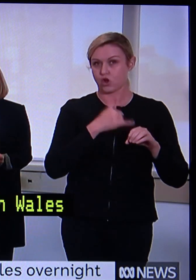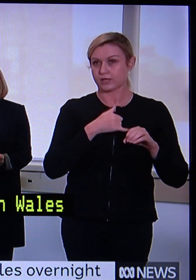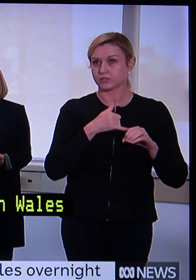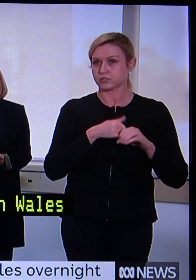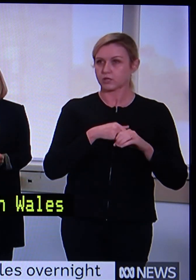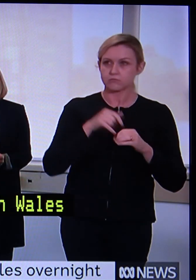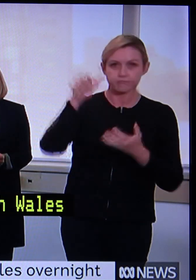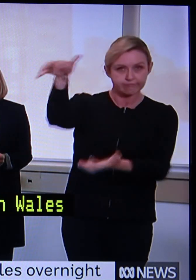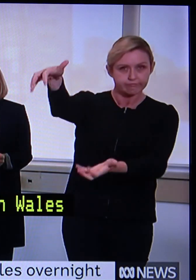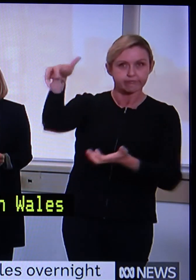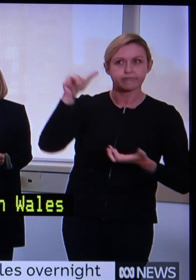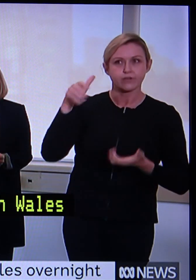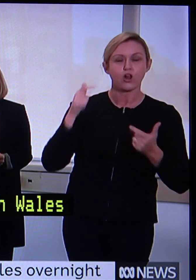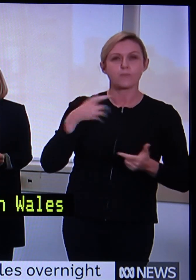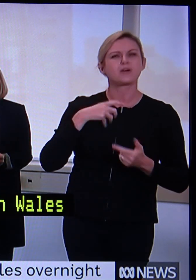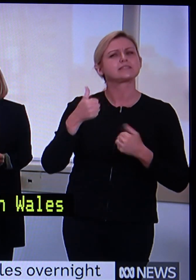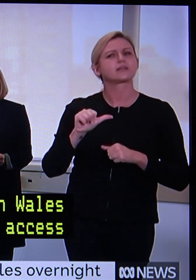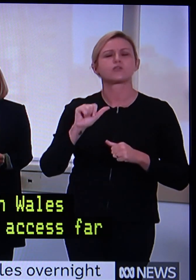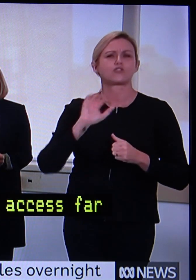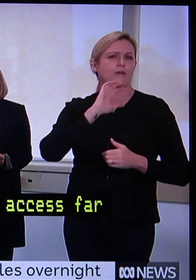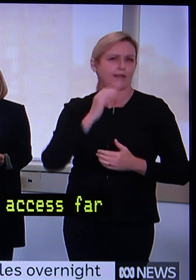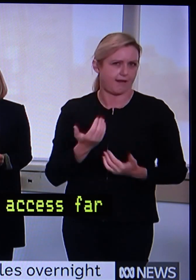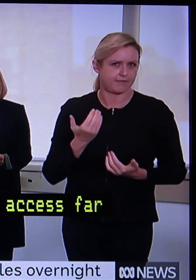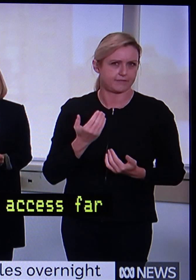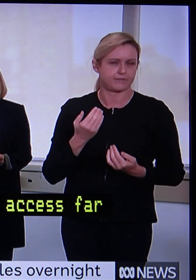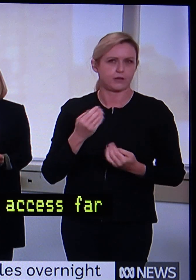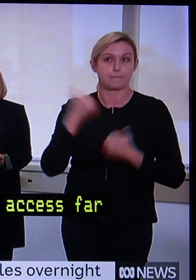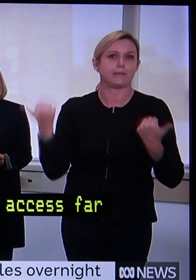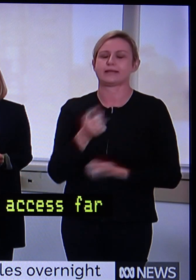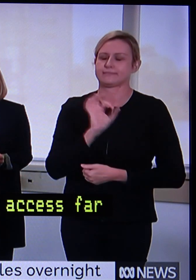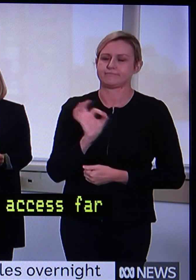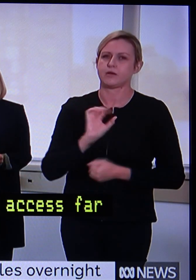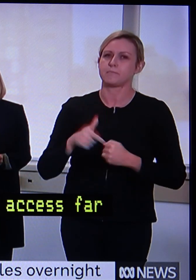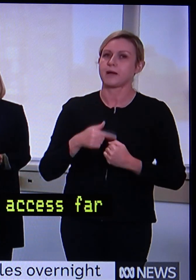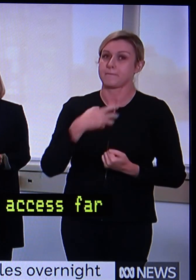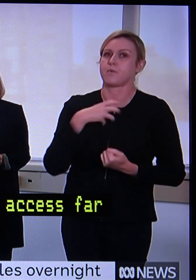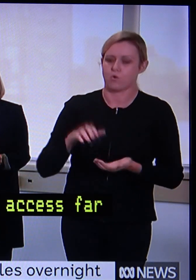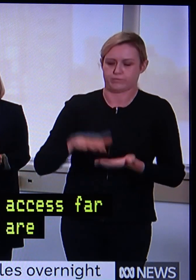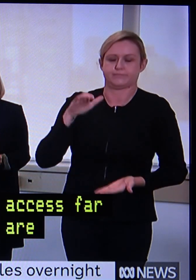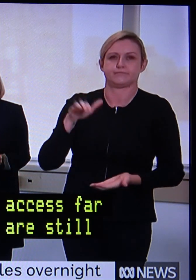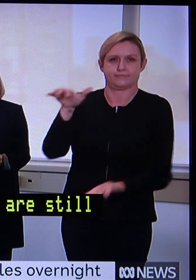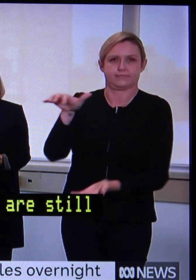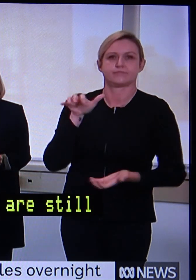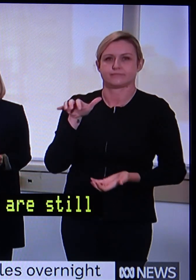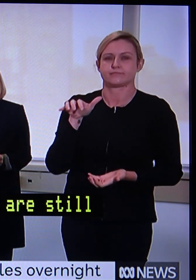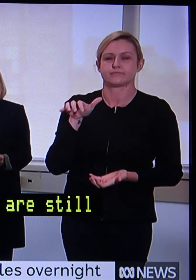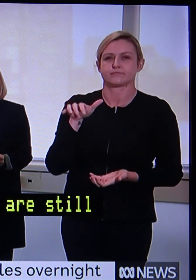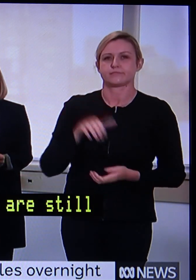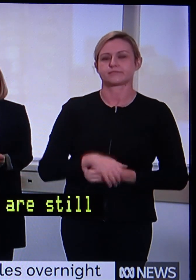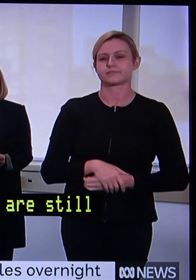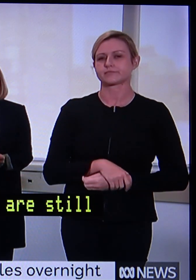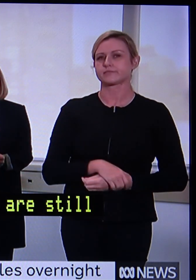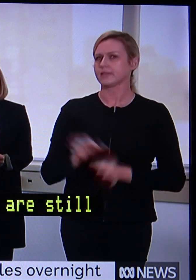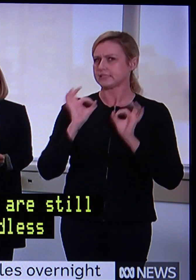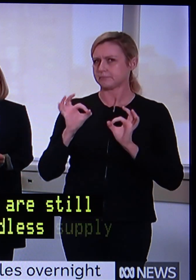far more of these kits. They're still limited. It's not an endless supply, but they have done very well to access these particular